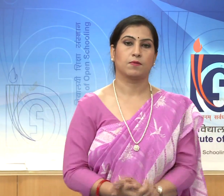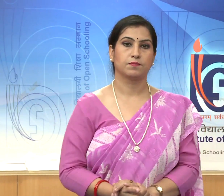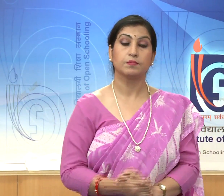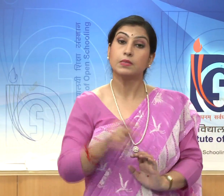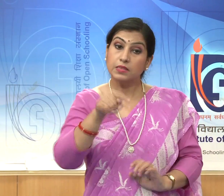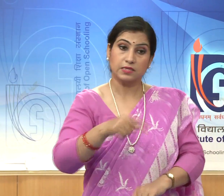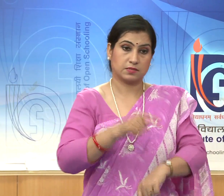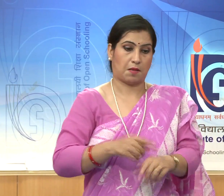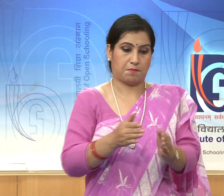of this period.